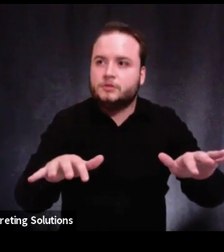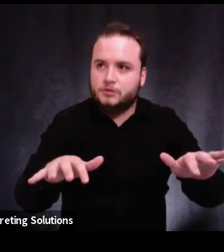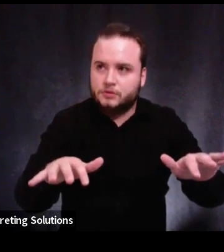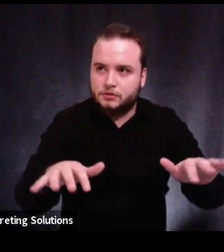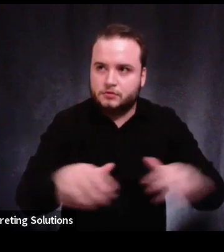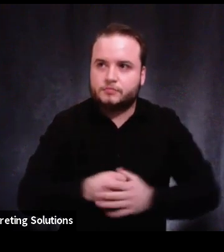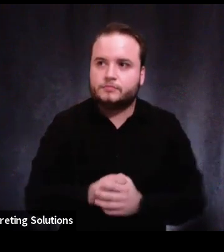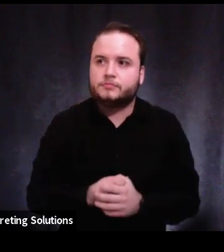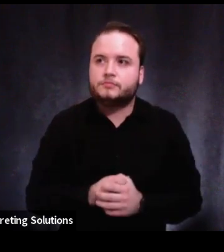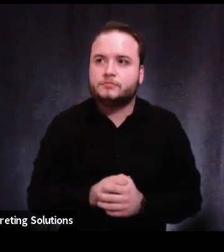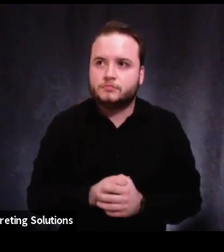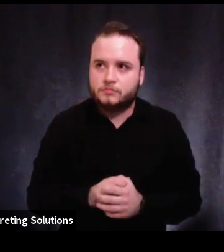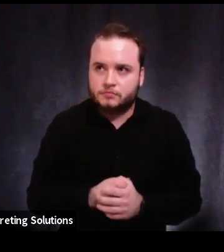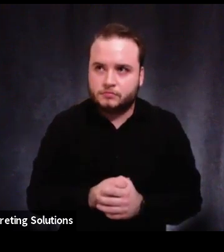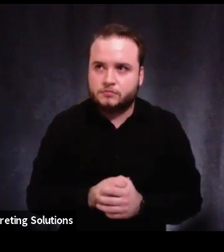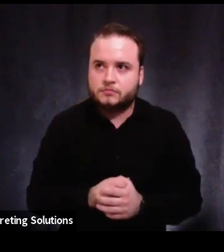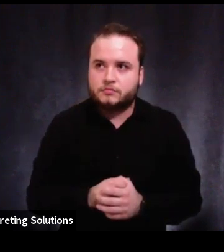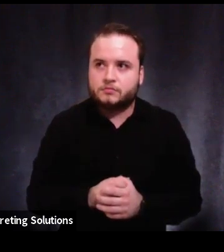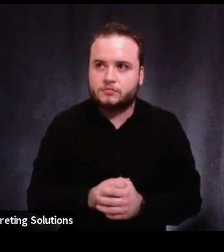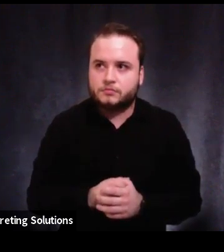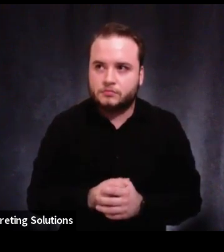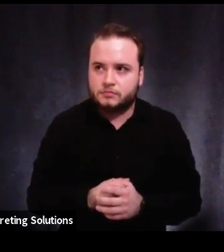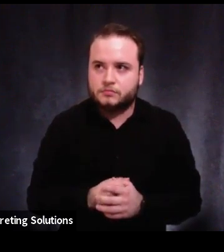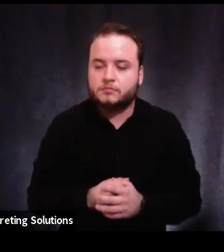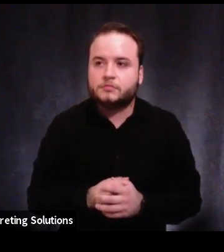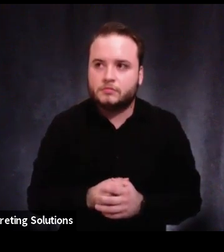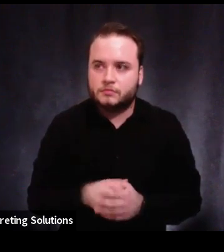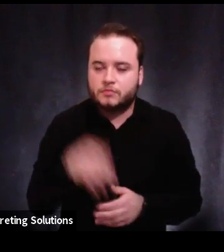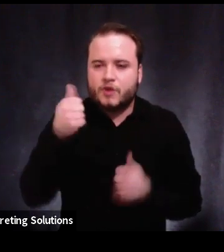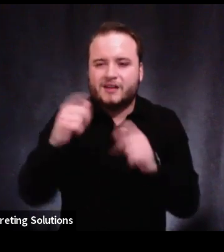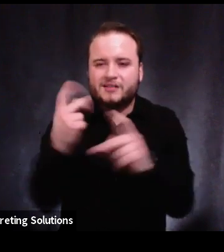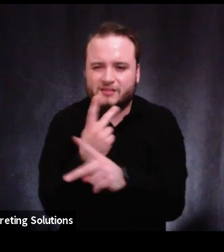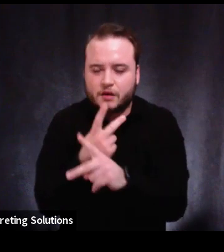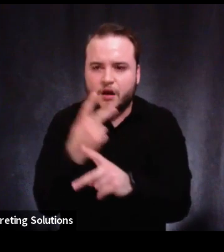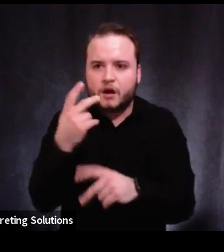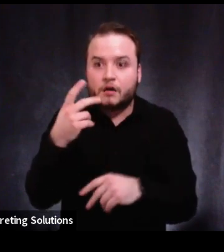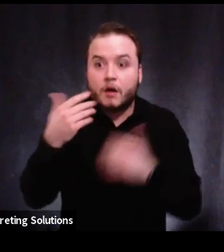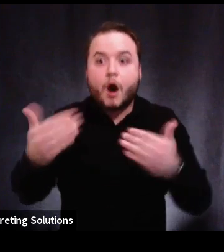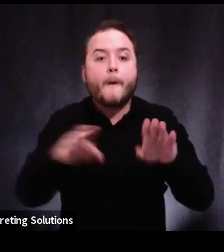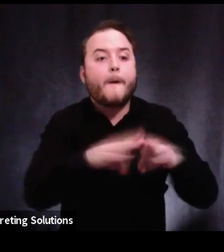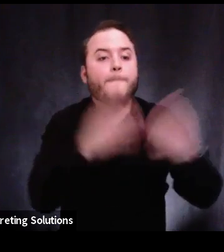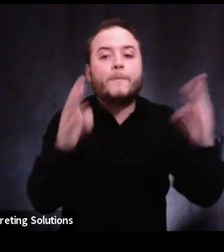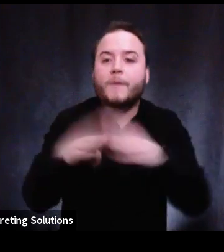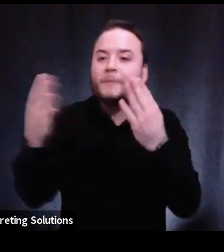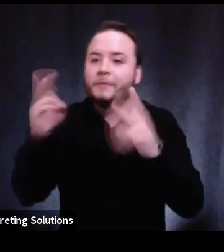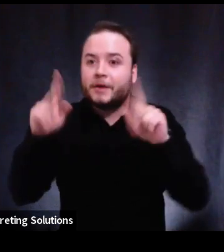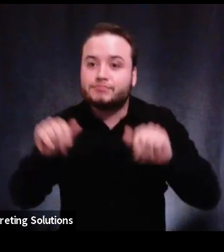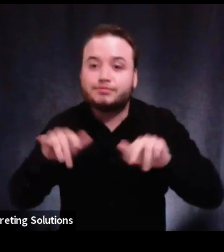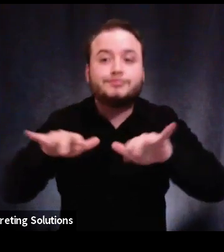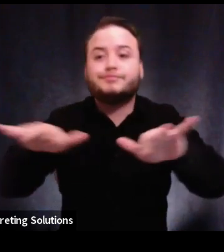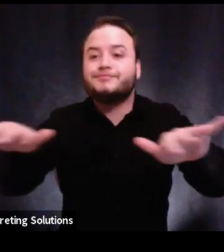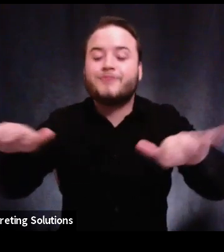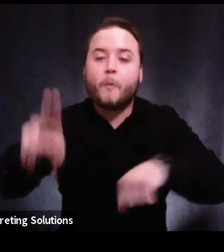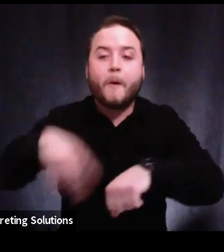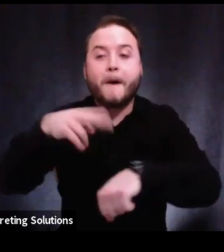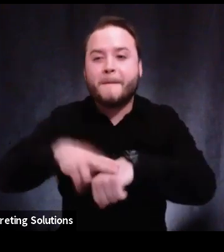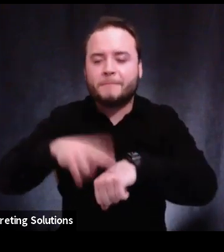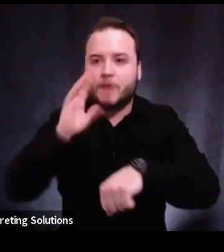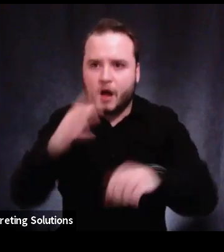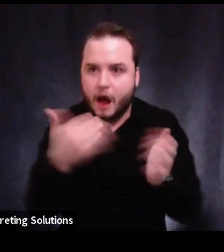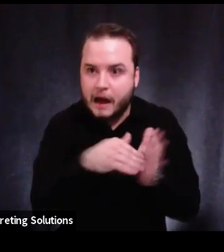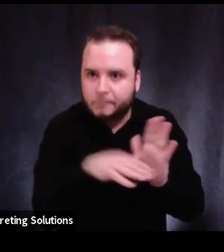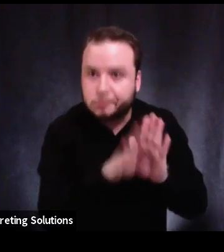of mitigation, the curves would shift or multiple curves would occur. So many have been wondering whether some